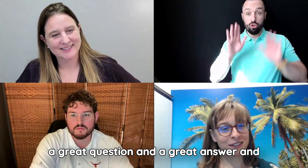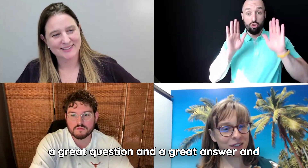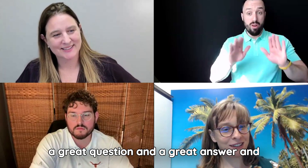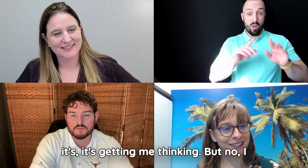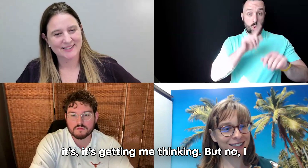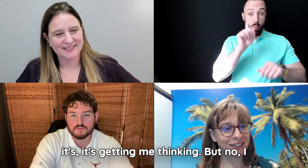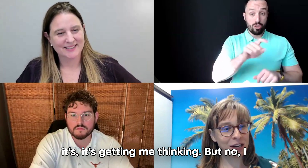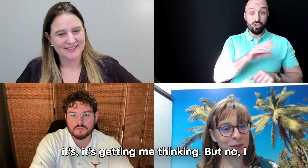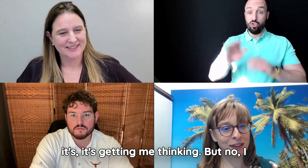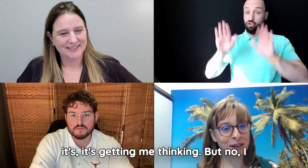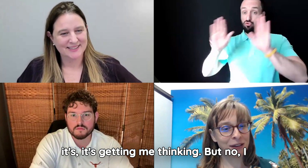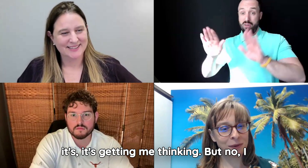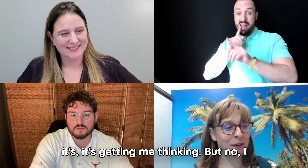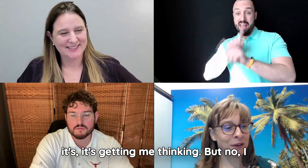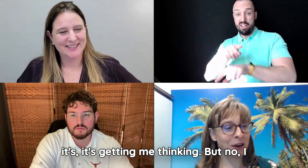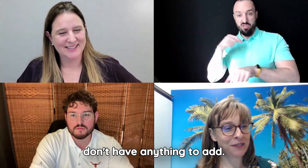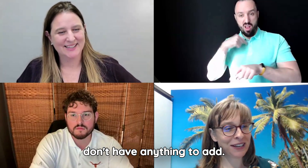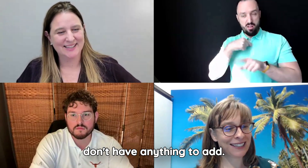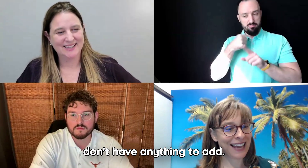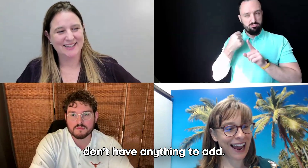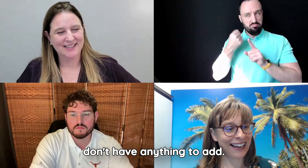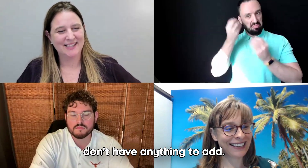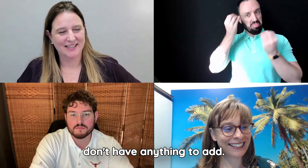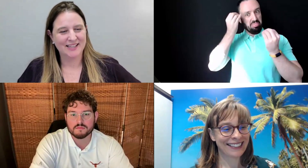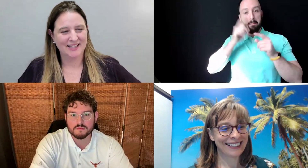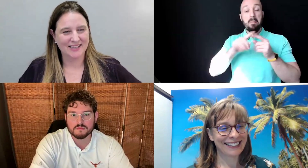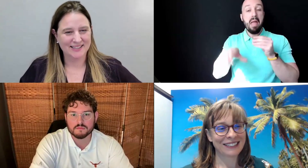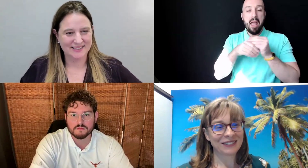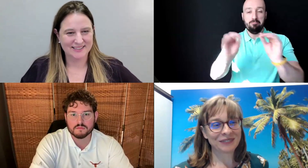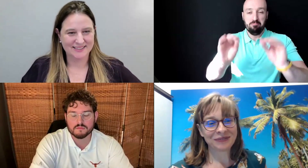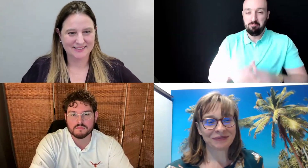great answer, and it's getting me thinking, but no, I don't have anything to add.